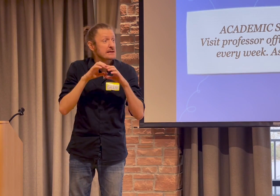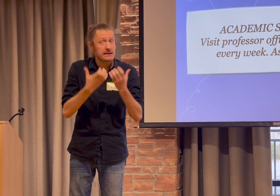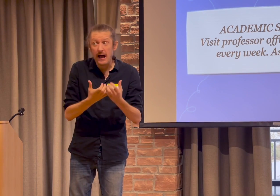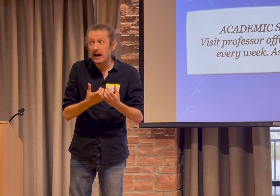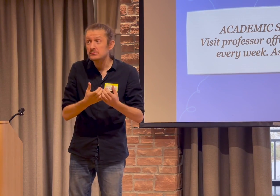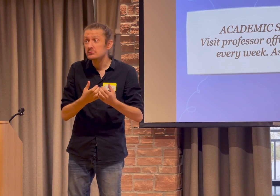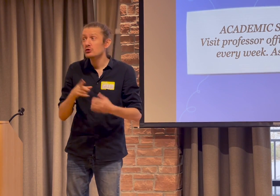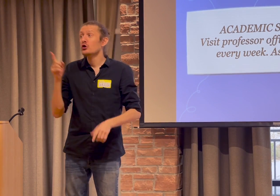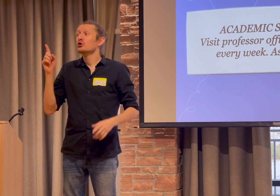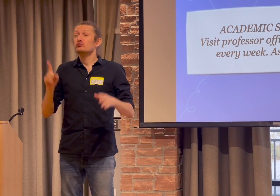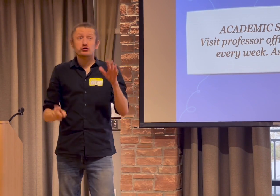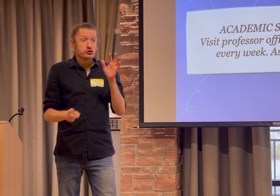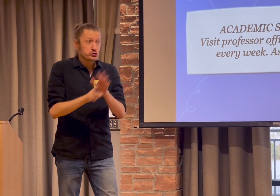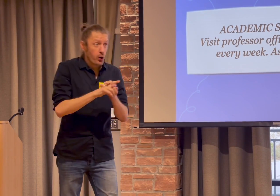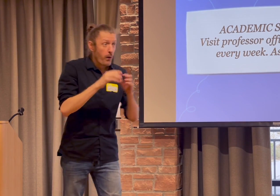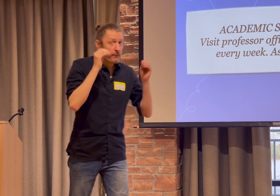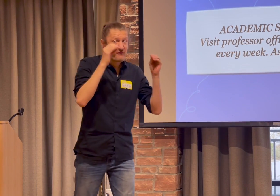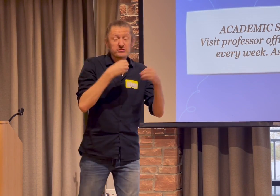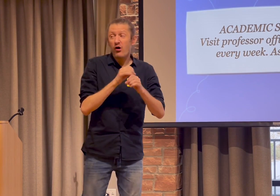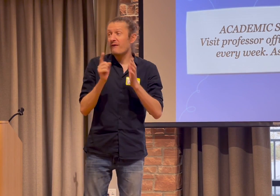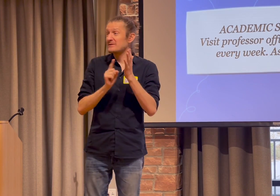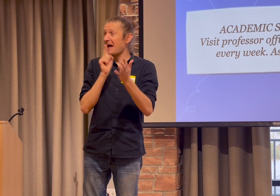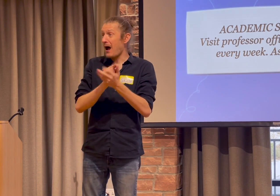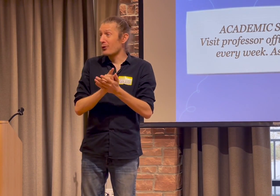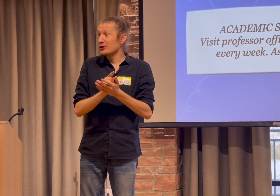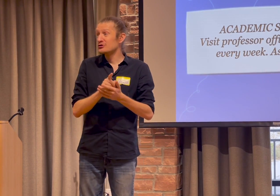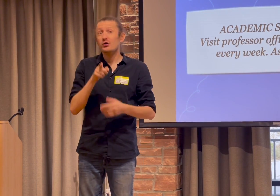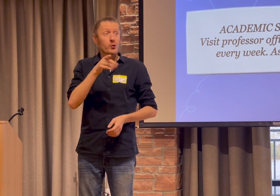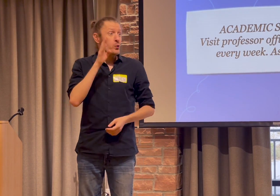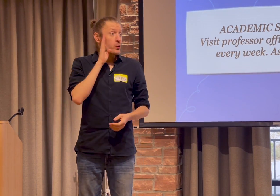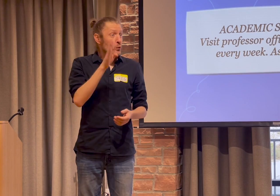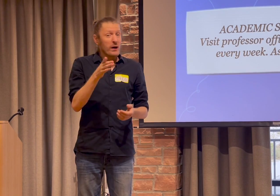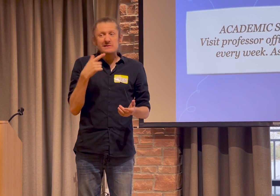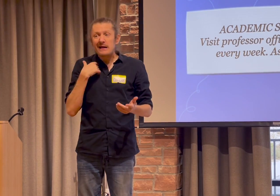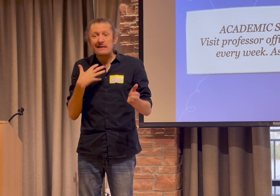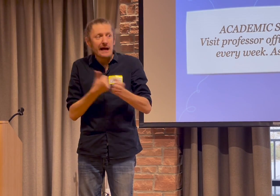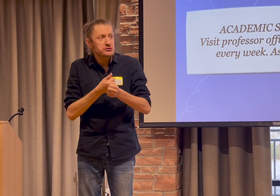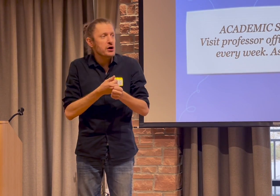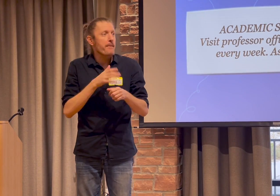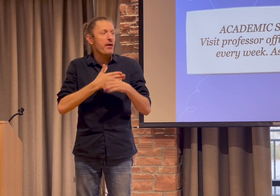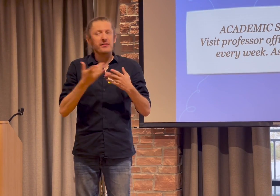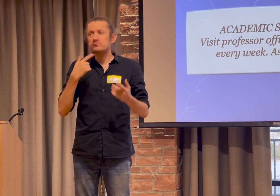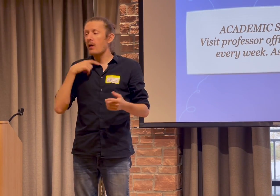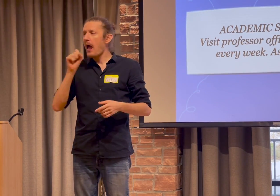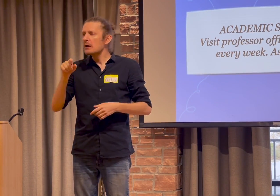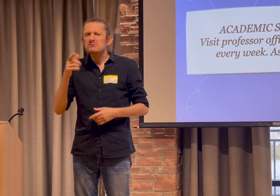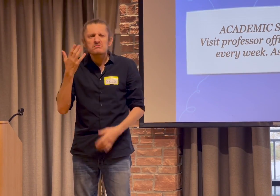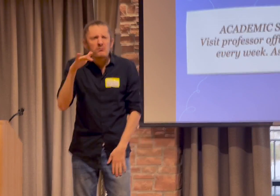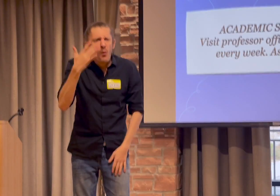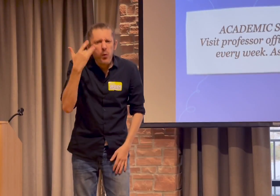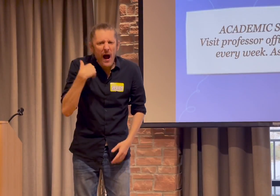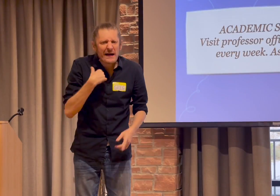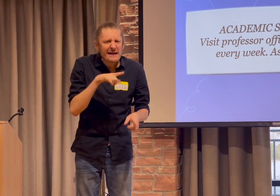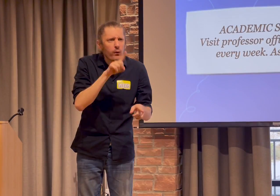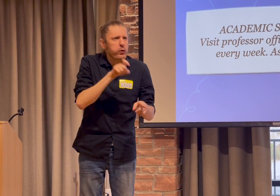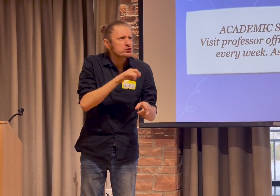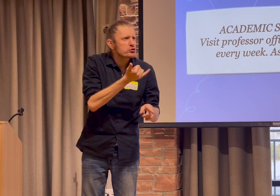academic lag can be remedied through office hours, and